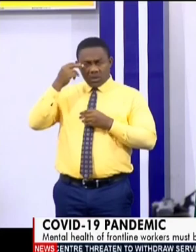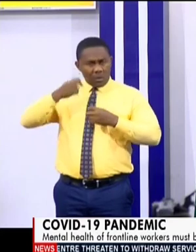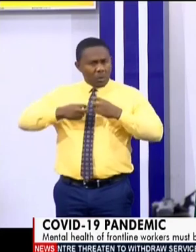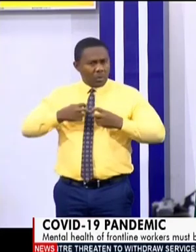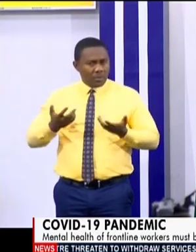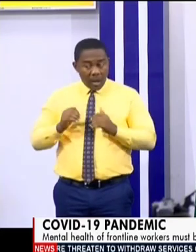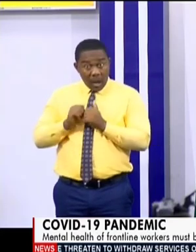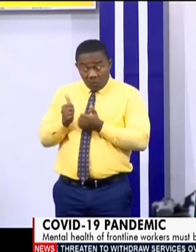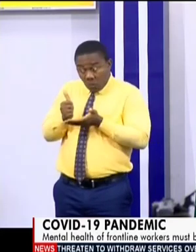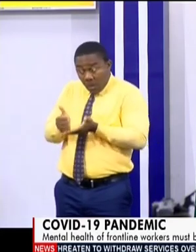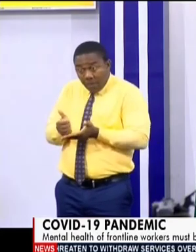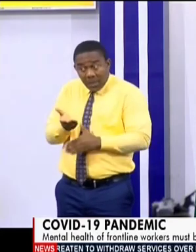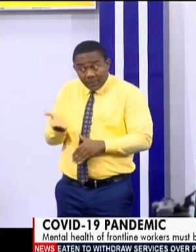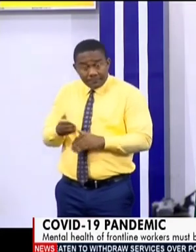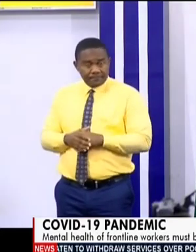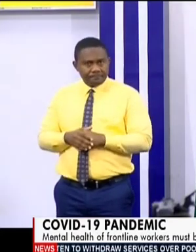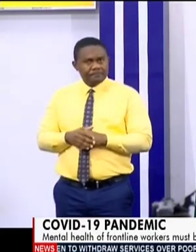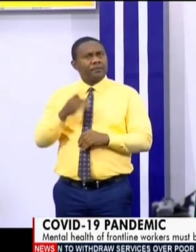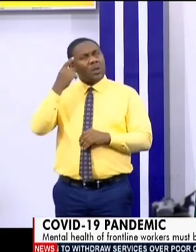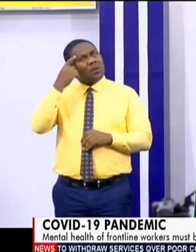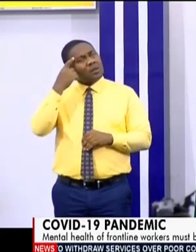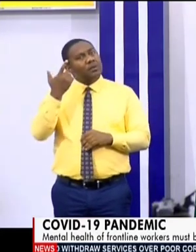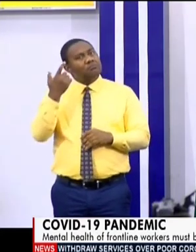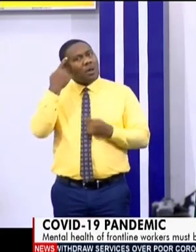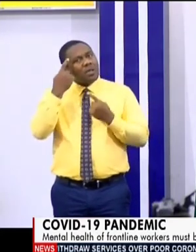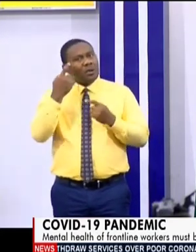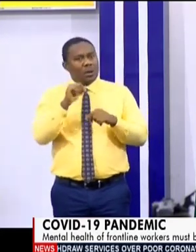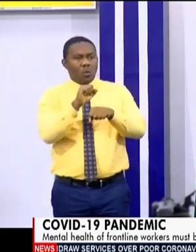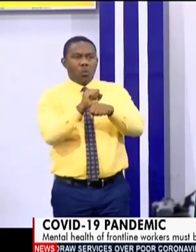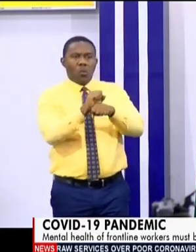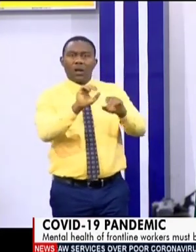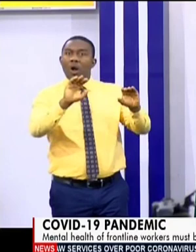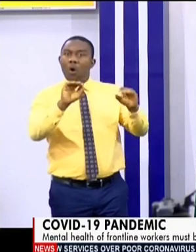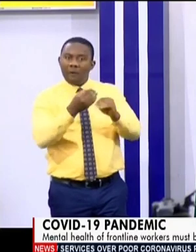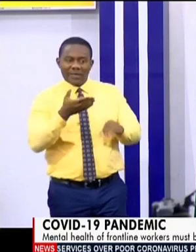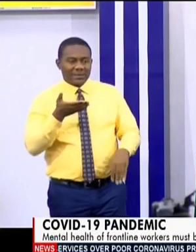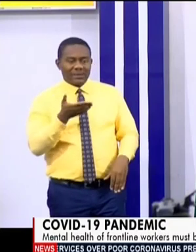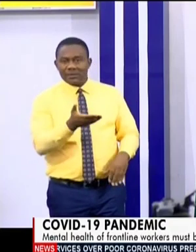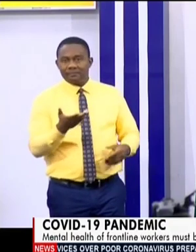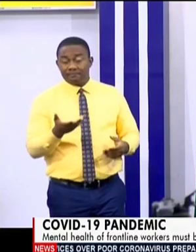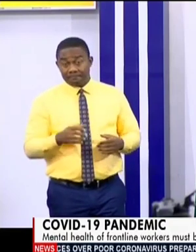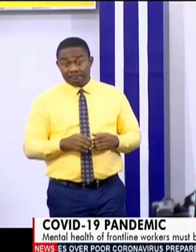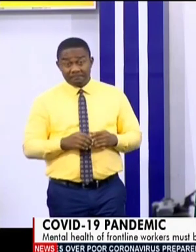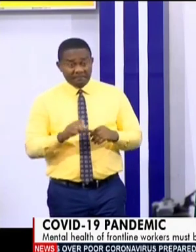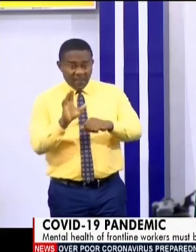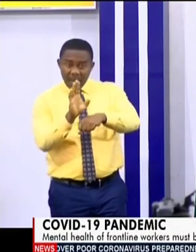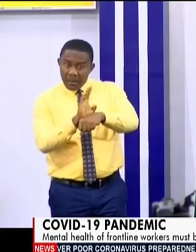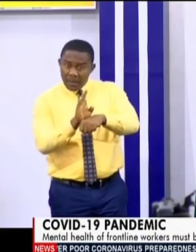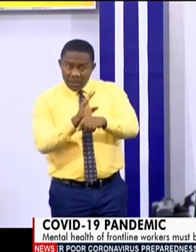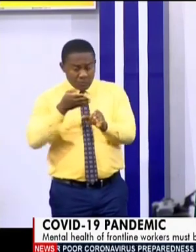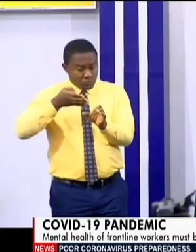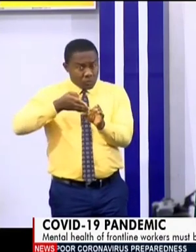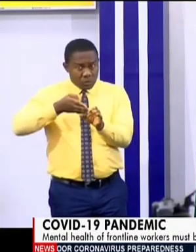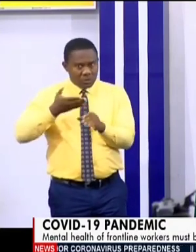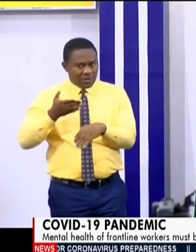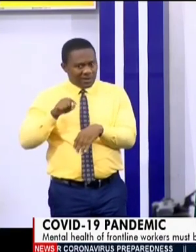ones? Think about the workplace. Indeed, the industrial and organizational psychologists or business psychologists,